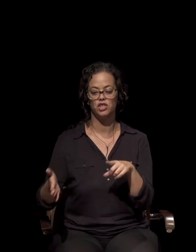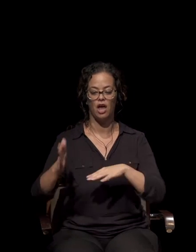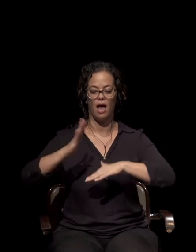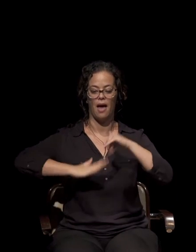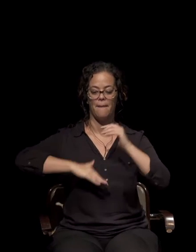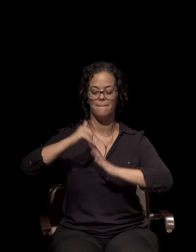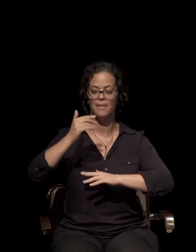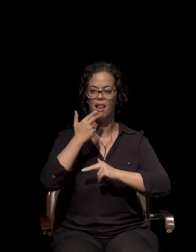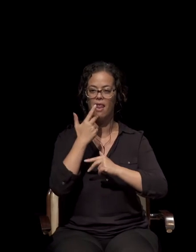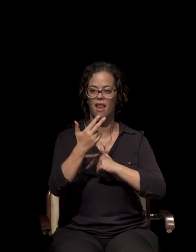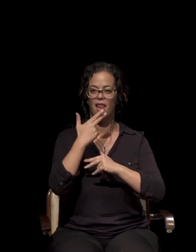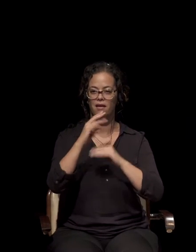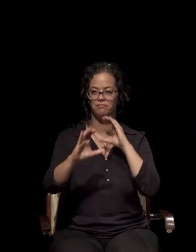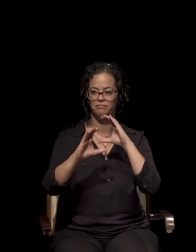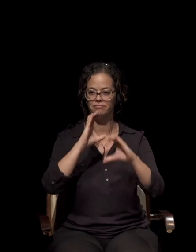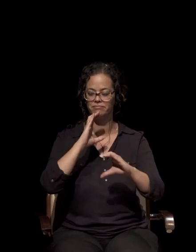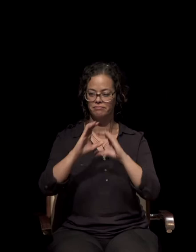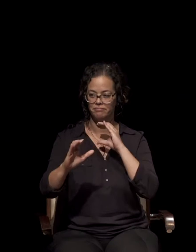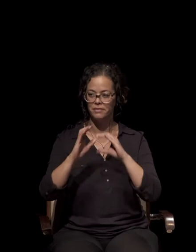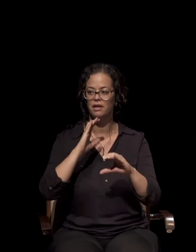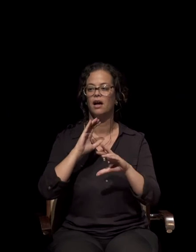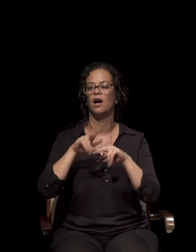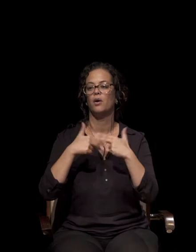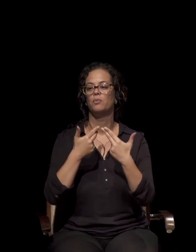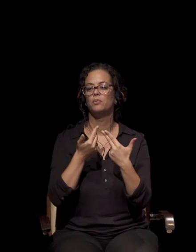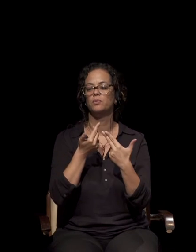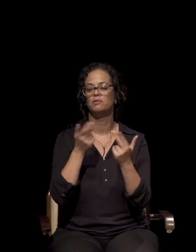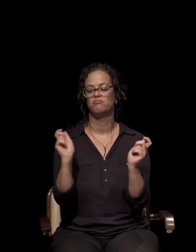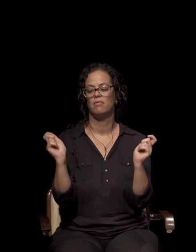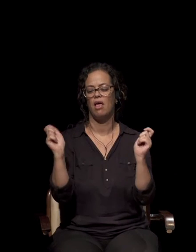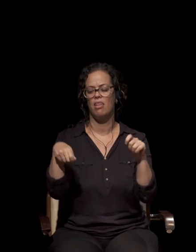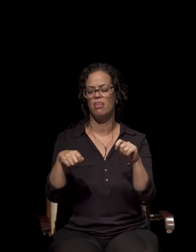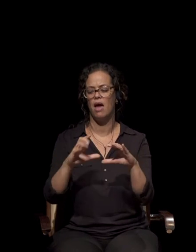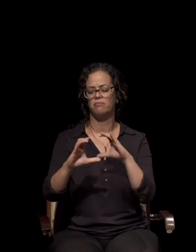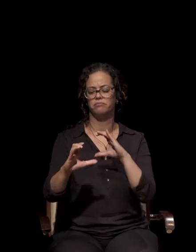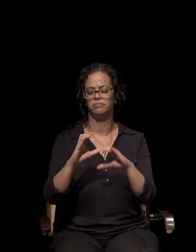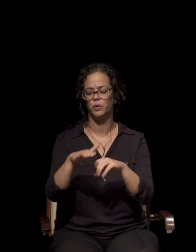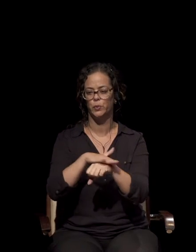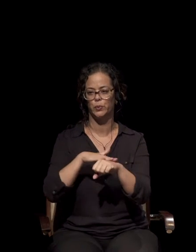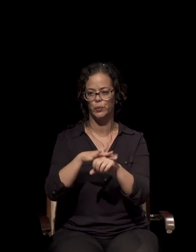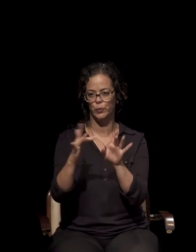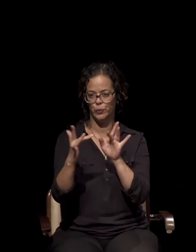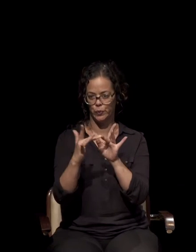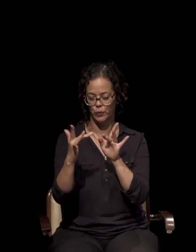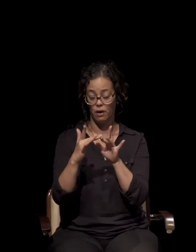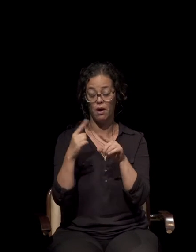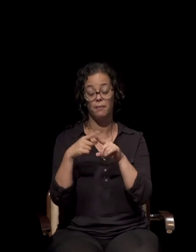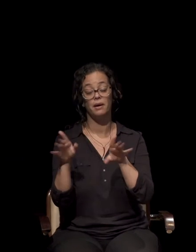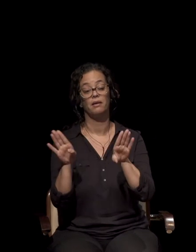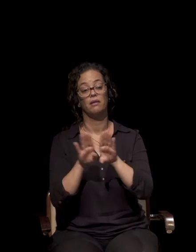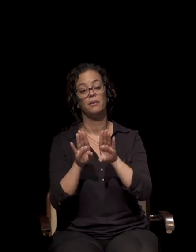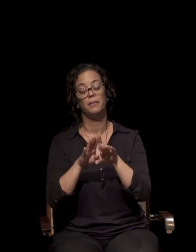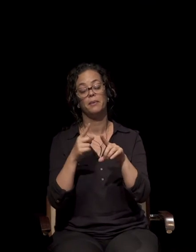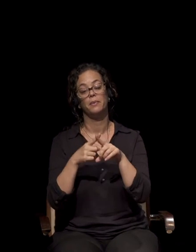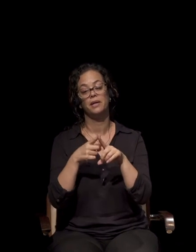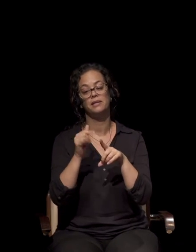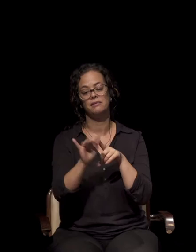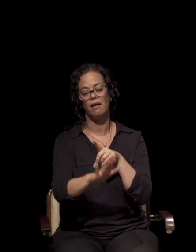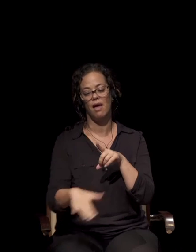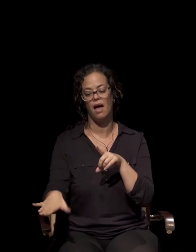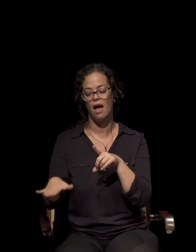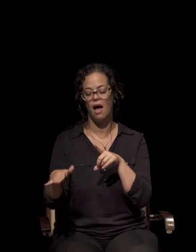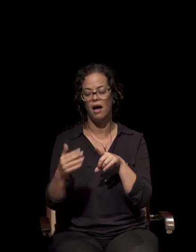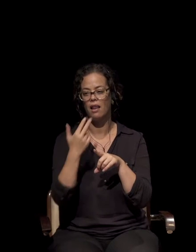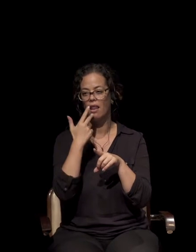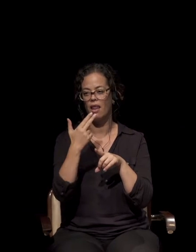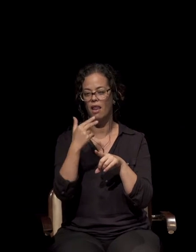to be capable of interaction, but rather because when children have acquired language skills, adults